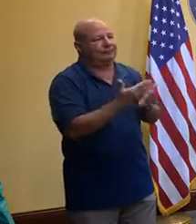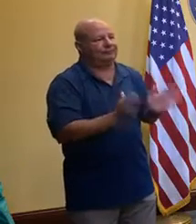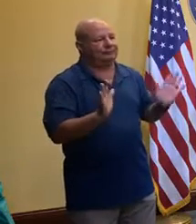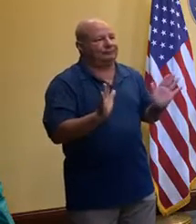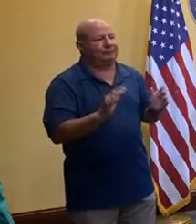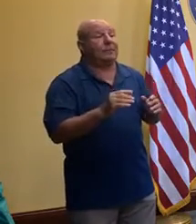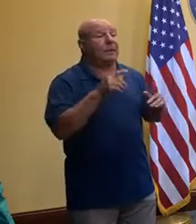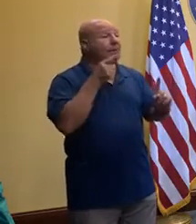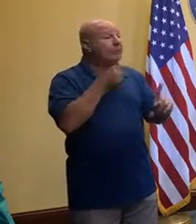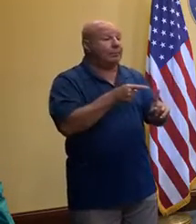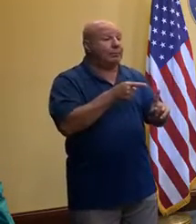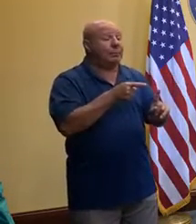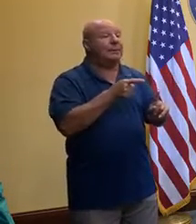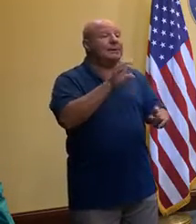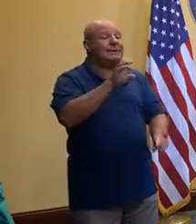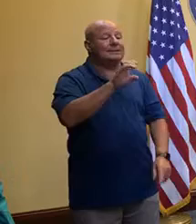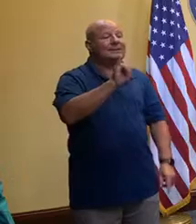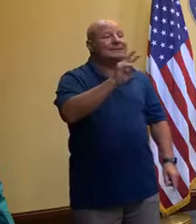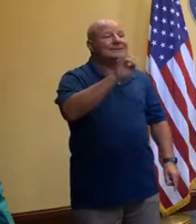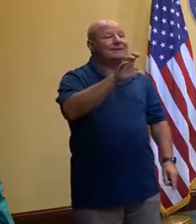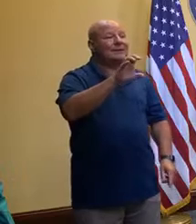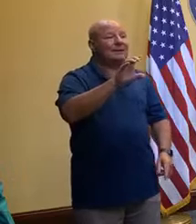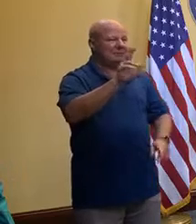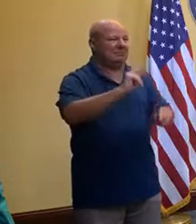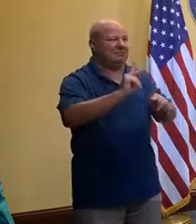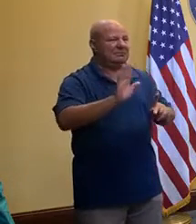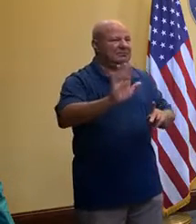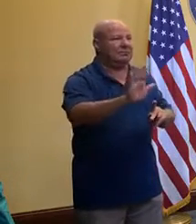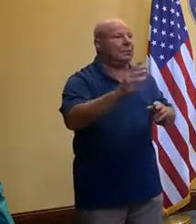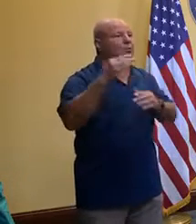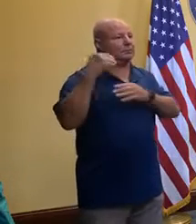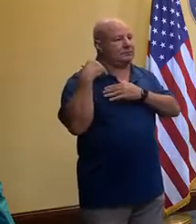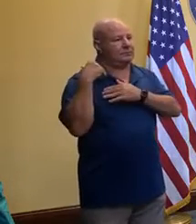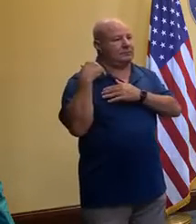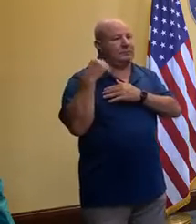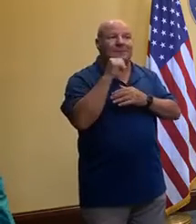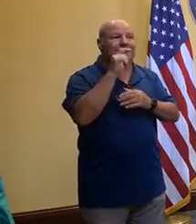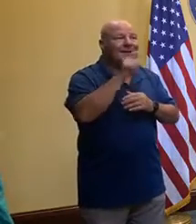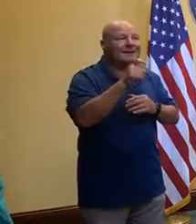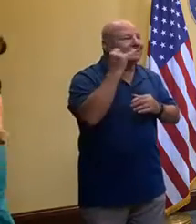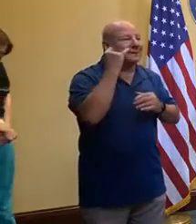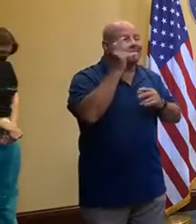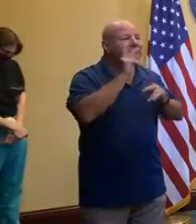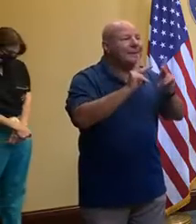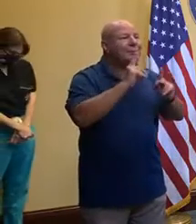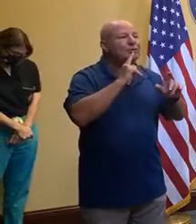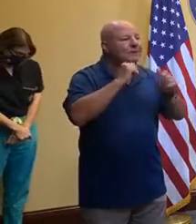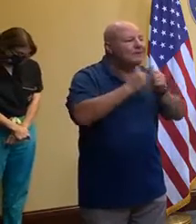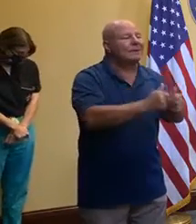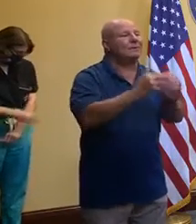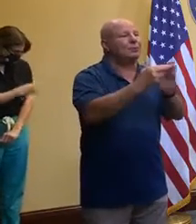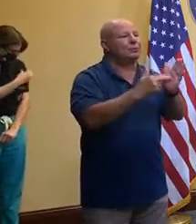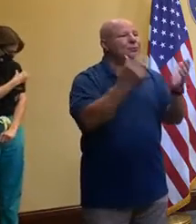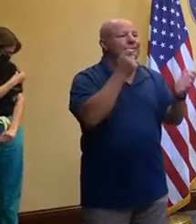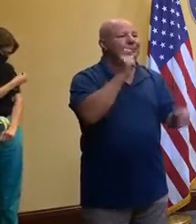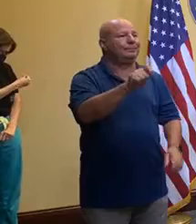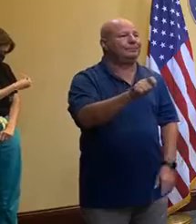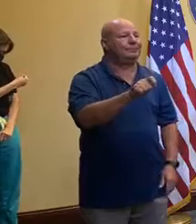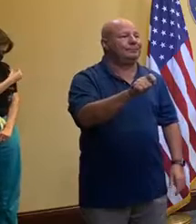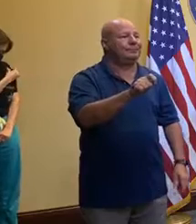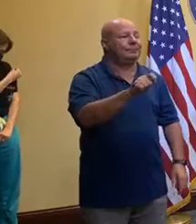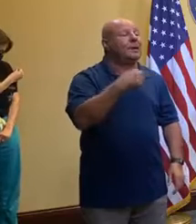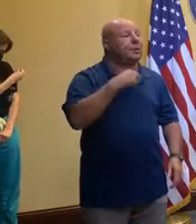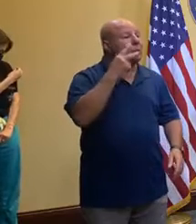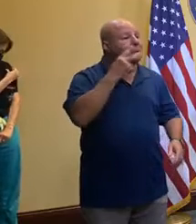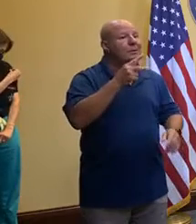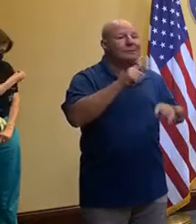line is it's civic responsibility. This will not be necessary if people just do the right thing. And so, but we're looking at every aspect,